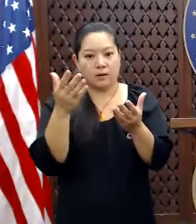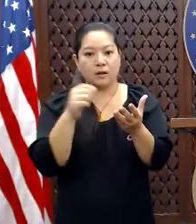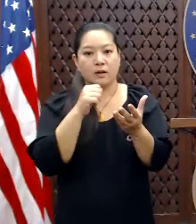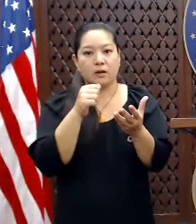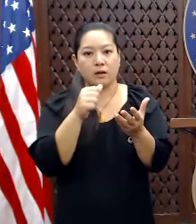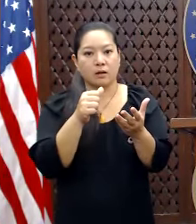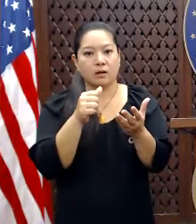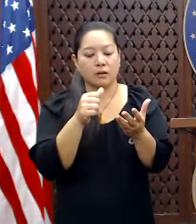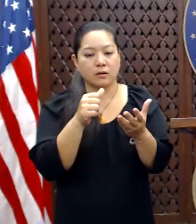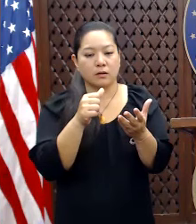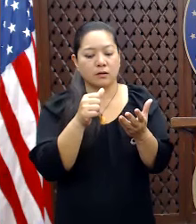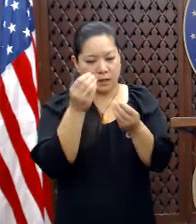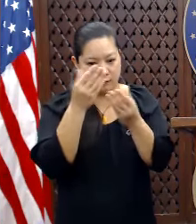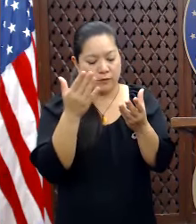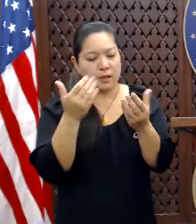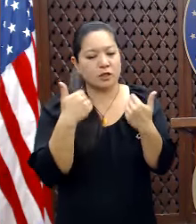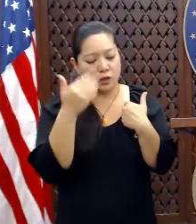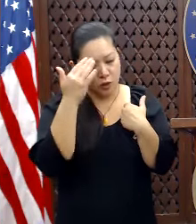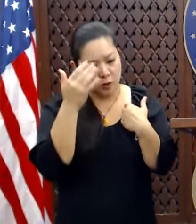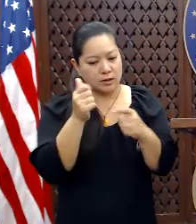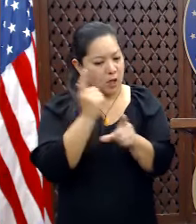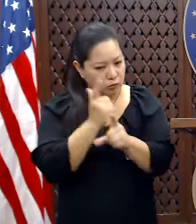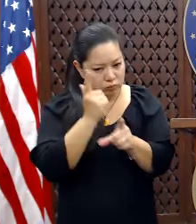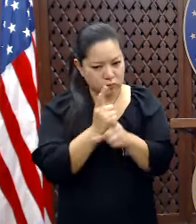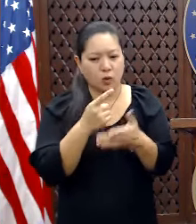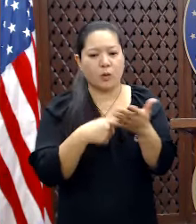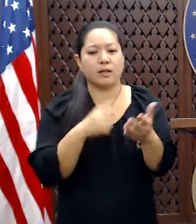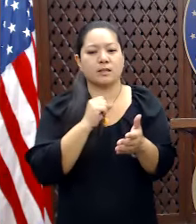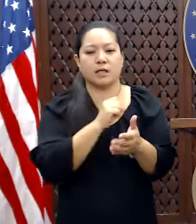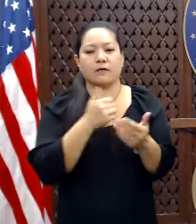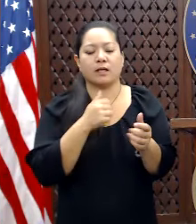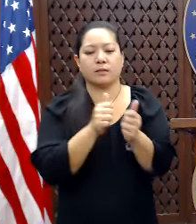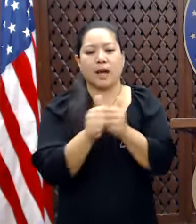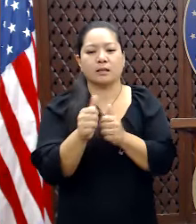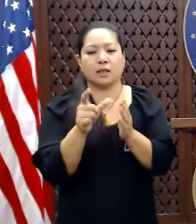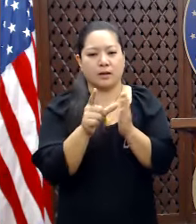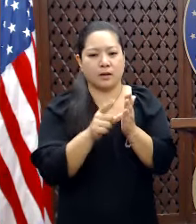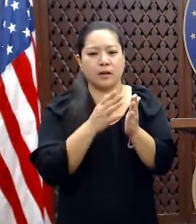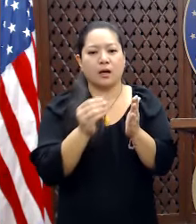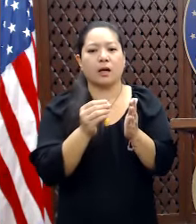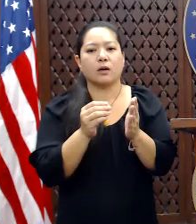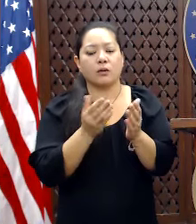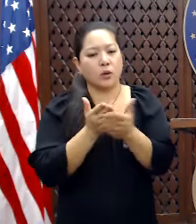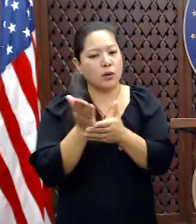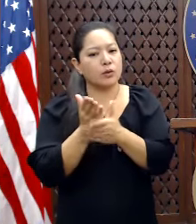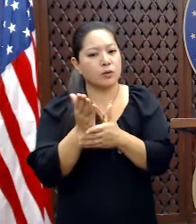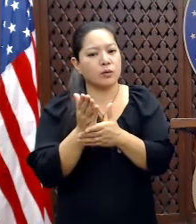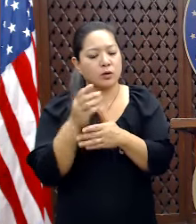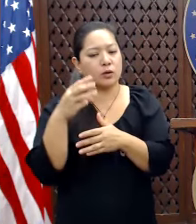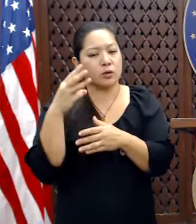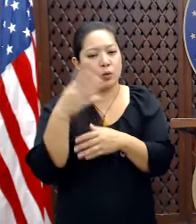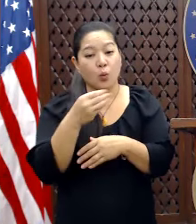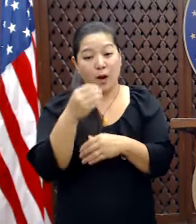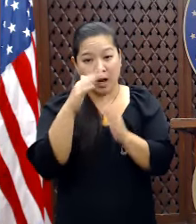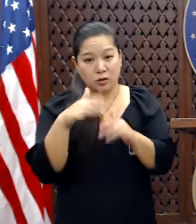not premature. My information is as accurate as what the Senate has passed and is going through the House. So what